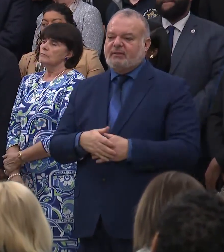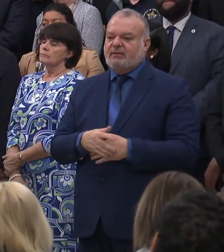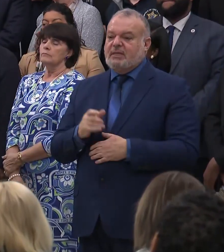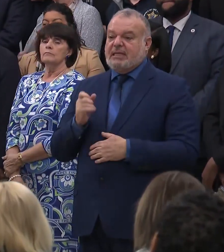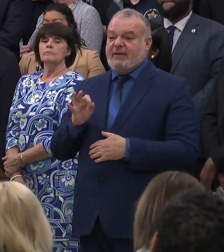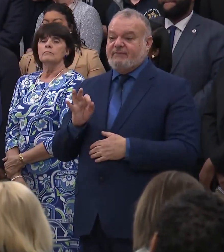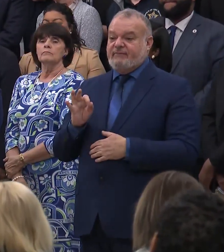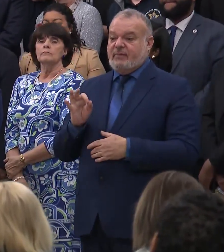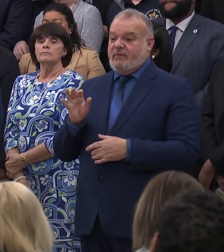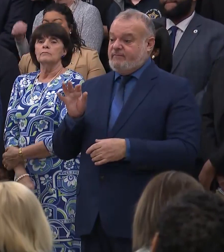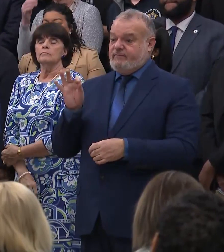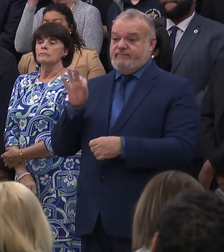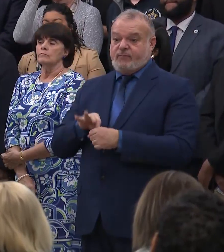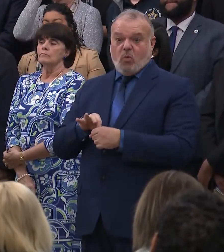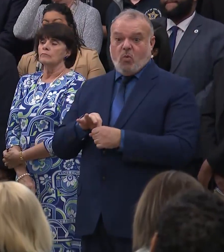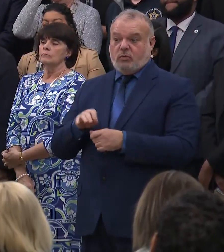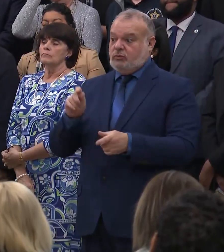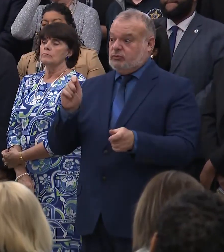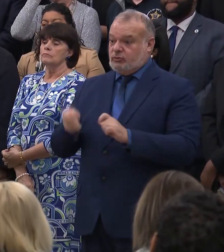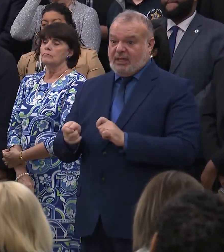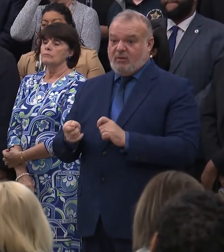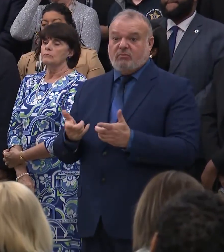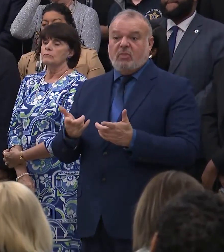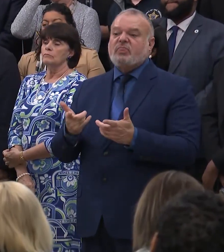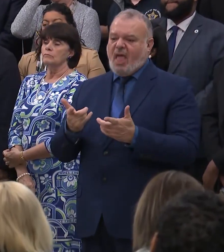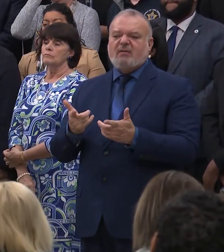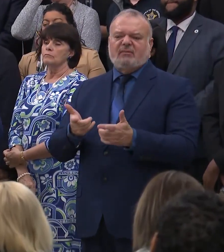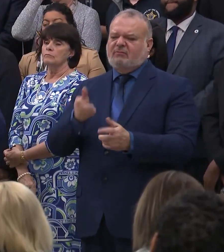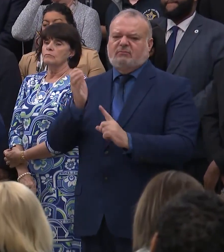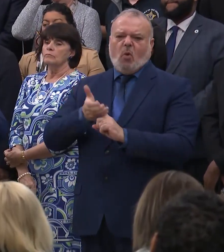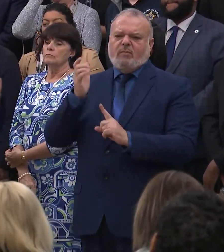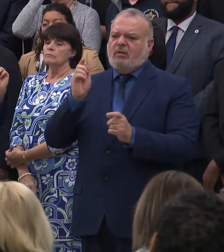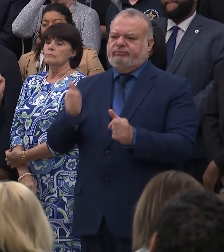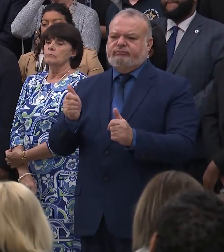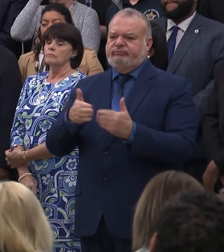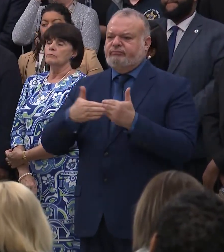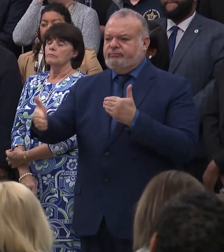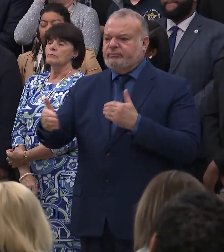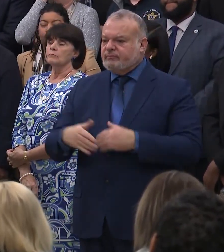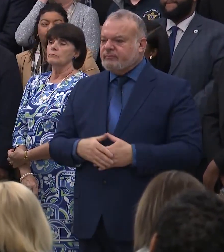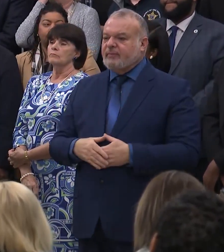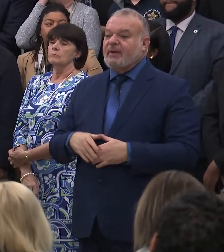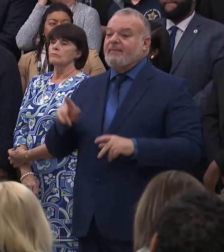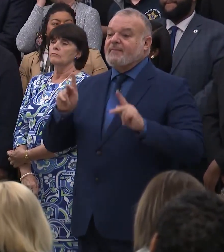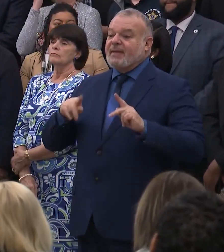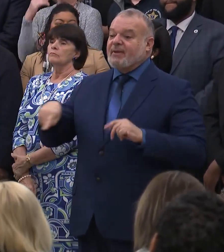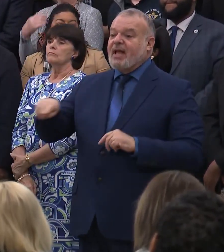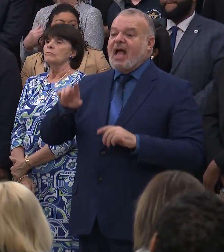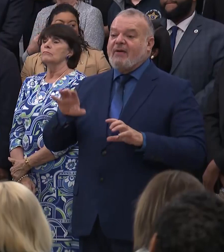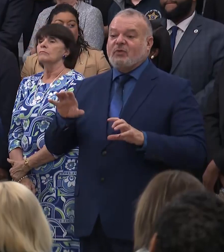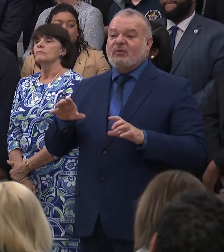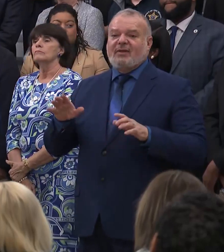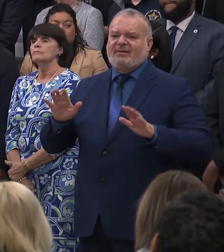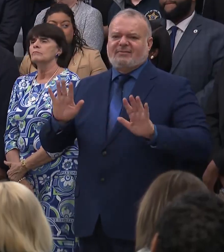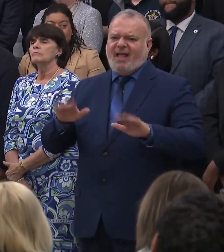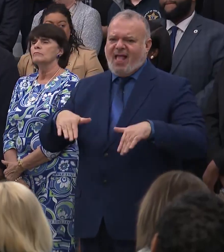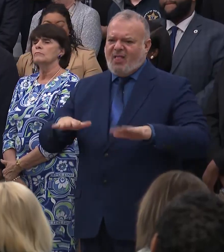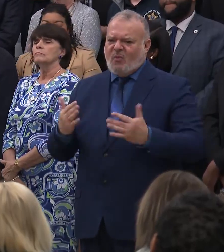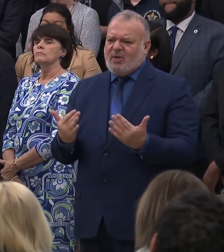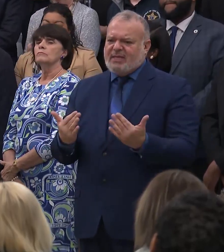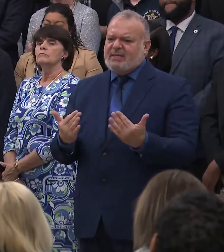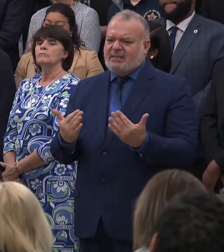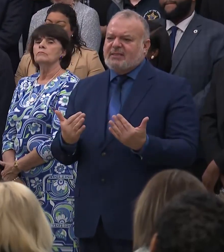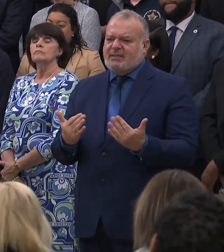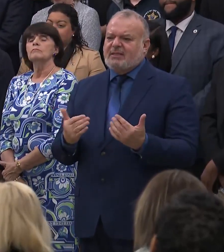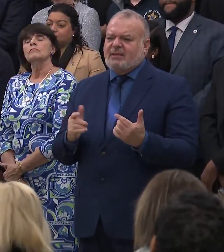will be automatic. Remember, people will not need to do anything. You will be pardoned, and you will have that cleared from your